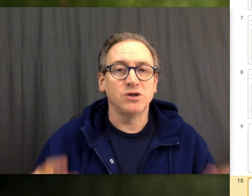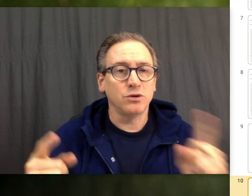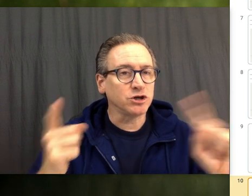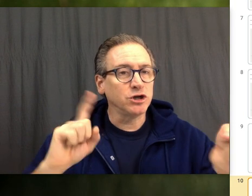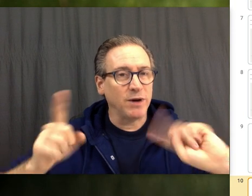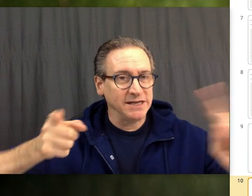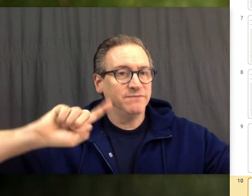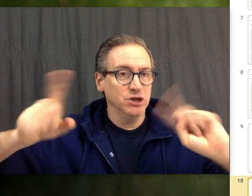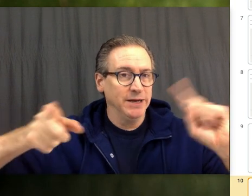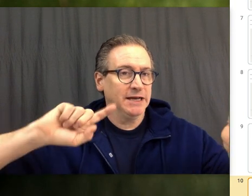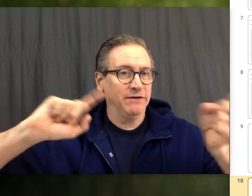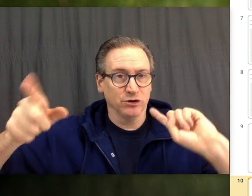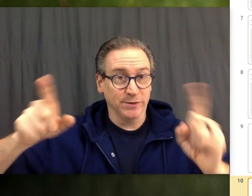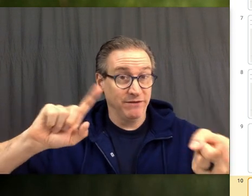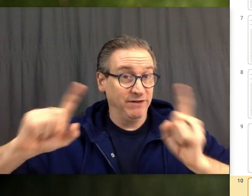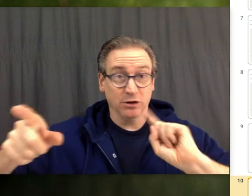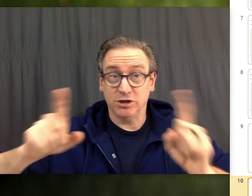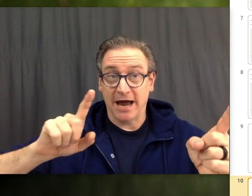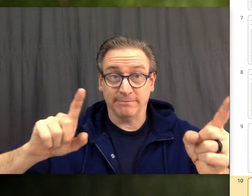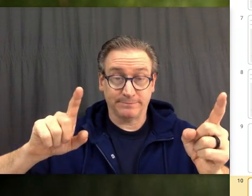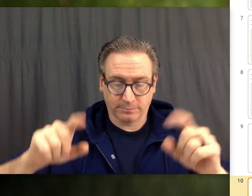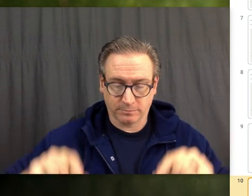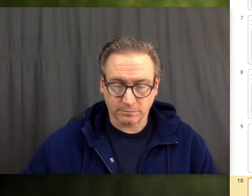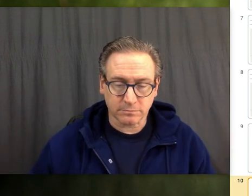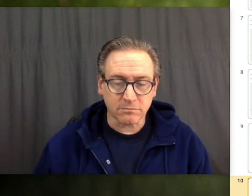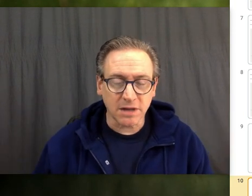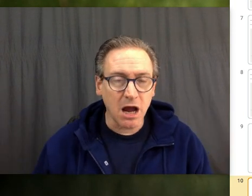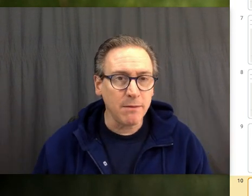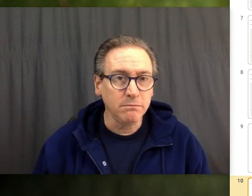So those are good ways of doing it if you're doing a video chat.